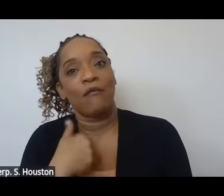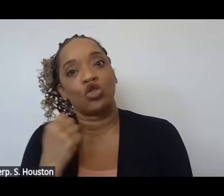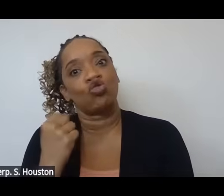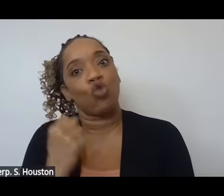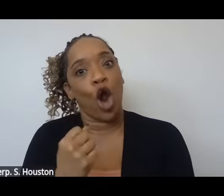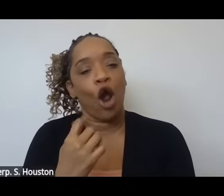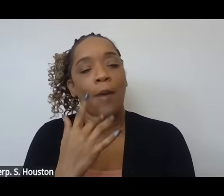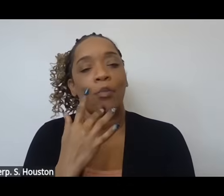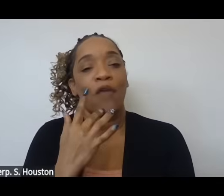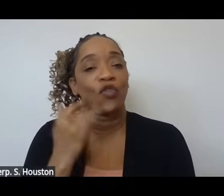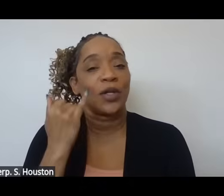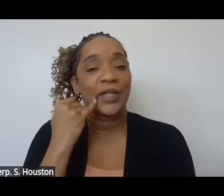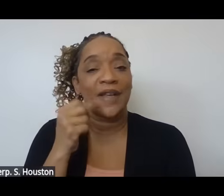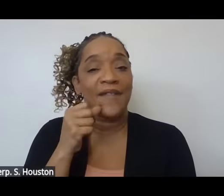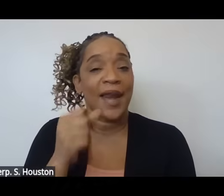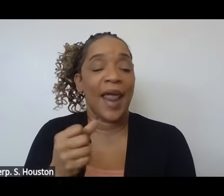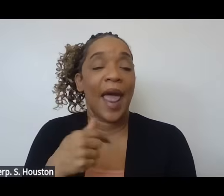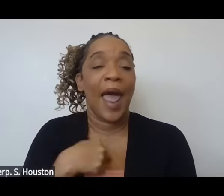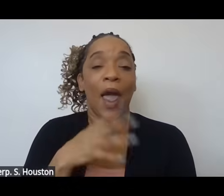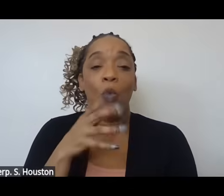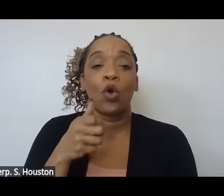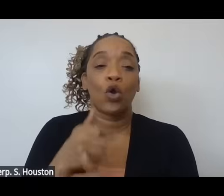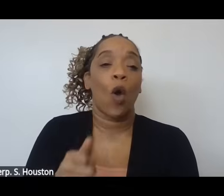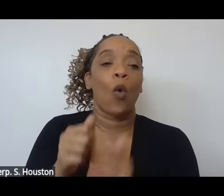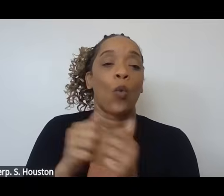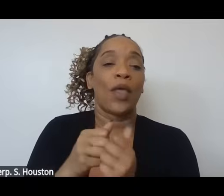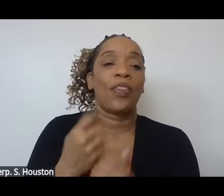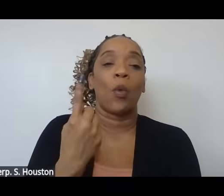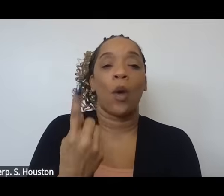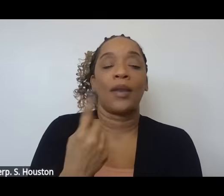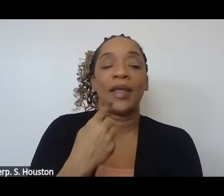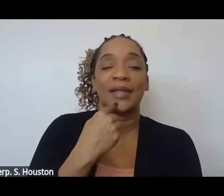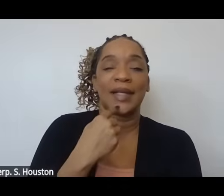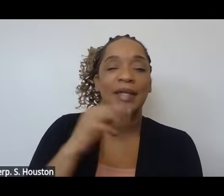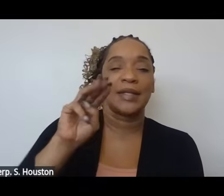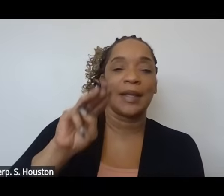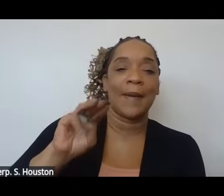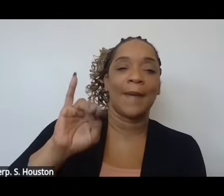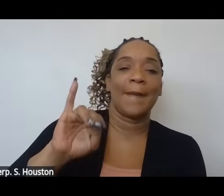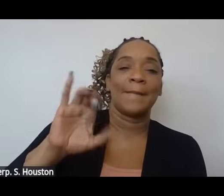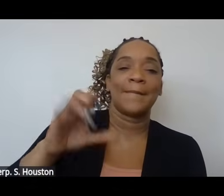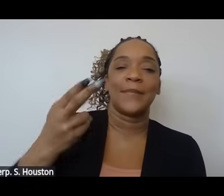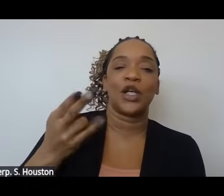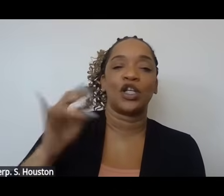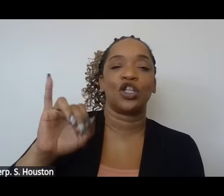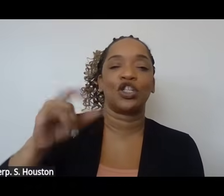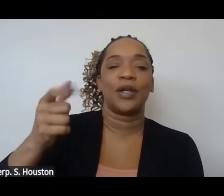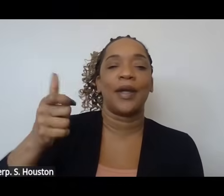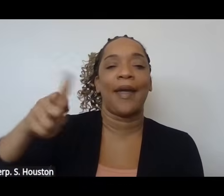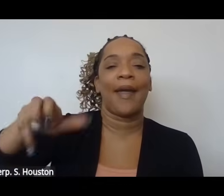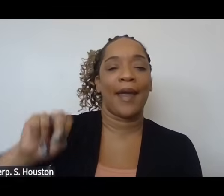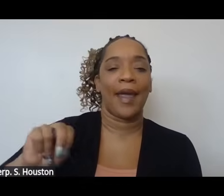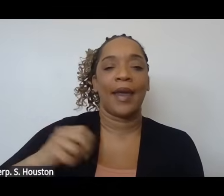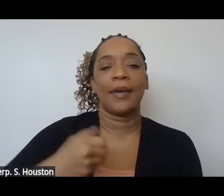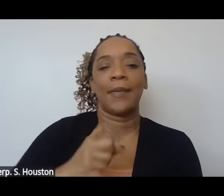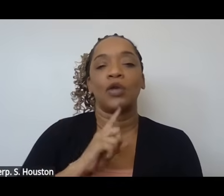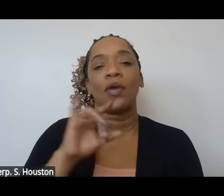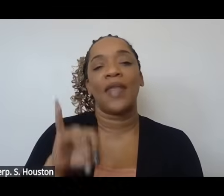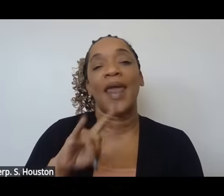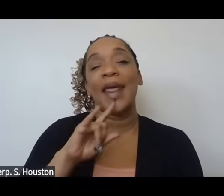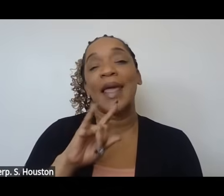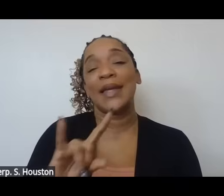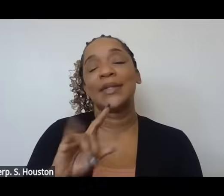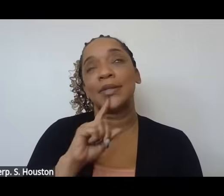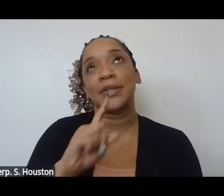the one I would go with is the Michigan, the one with the word Michigan in there, just to make it consistent, but I don't really have a strong